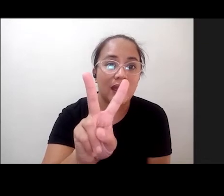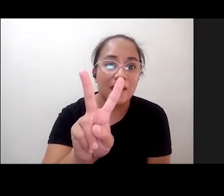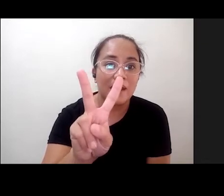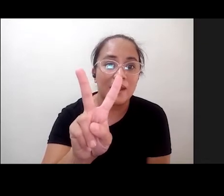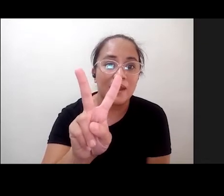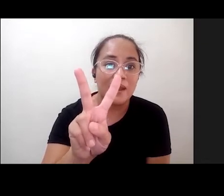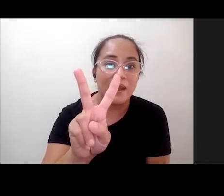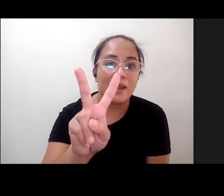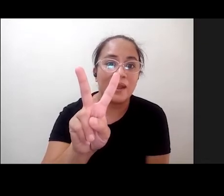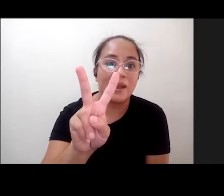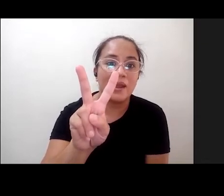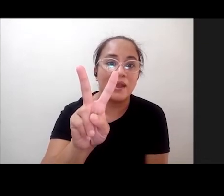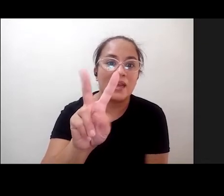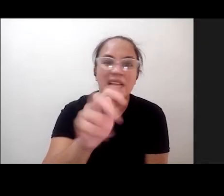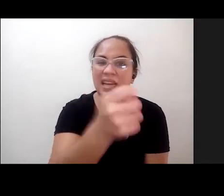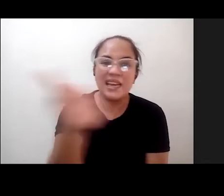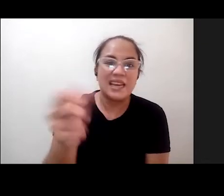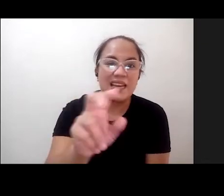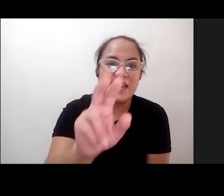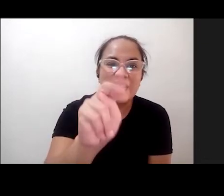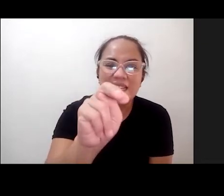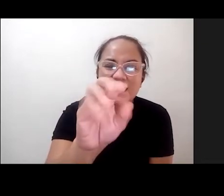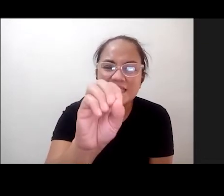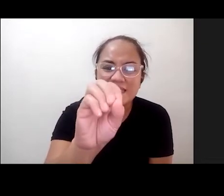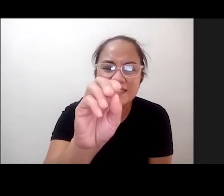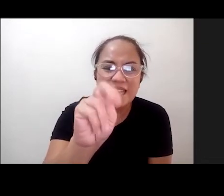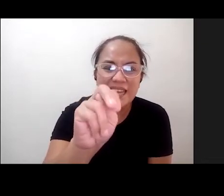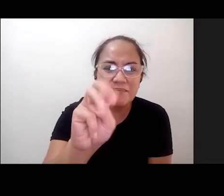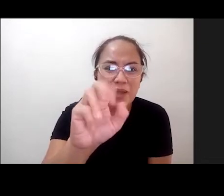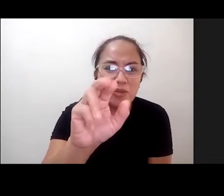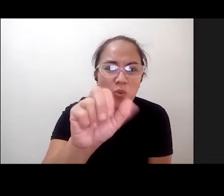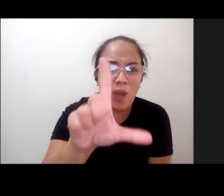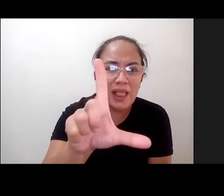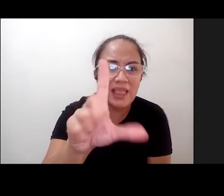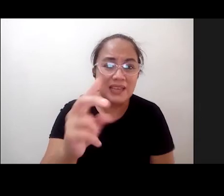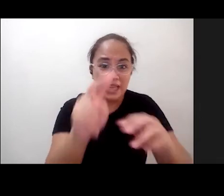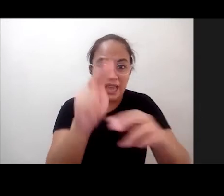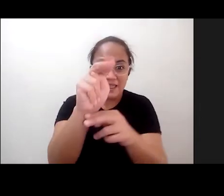Okay, take out the second non-manual under number.